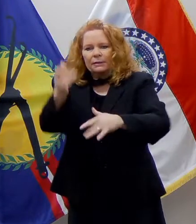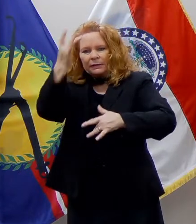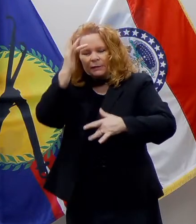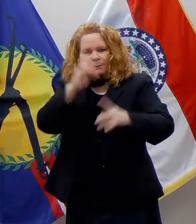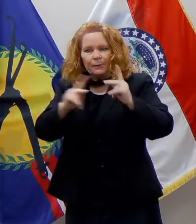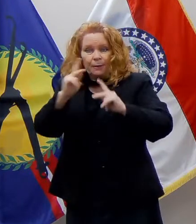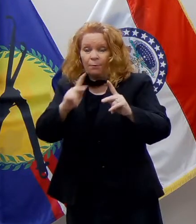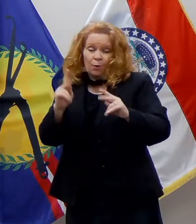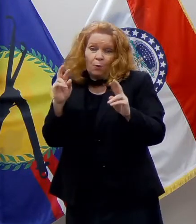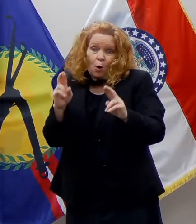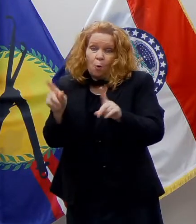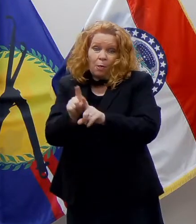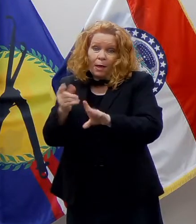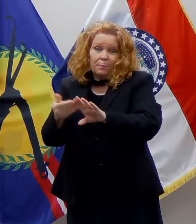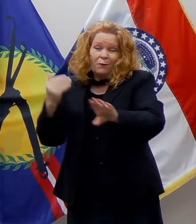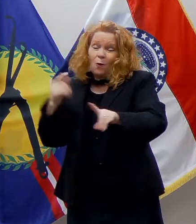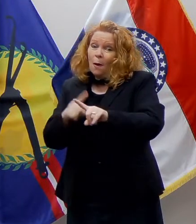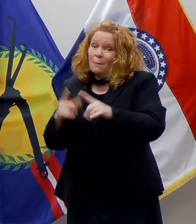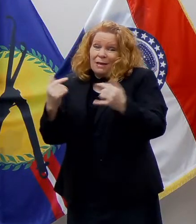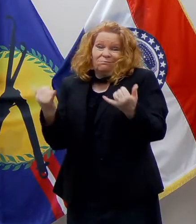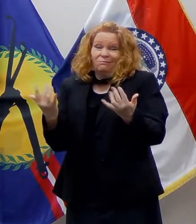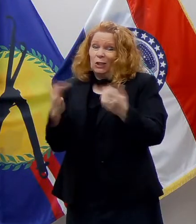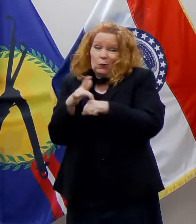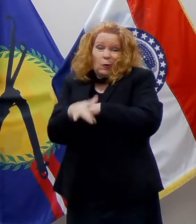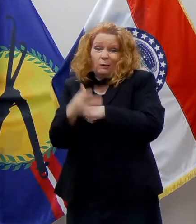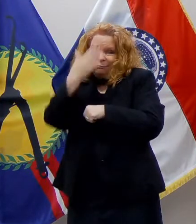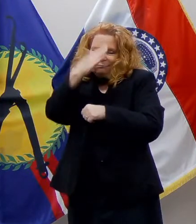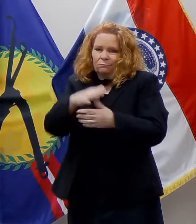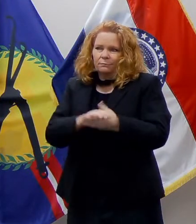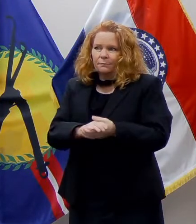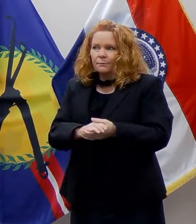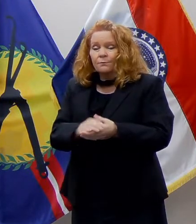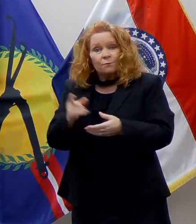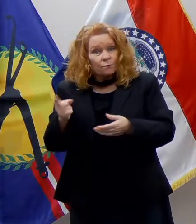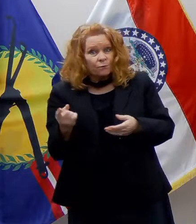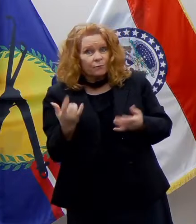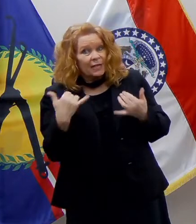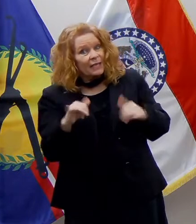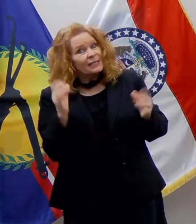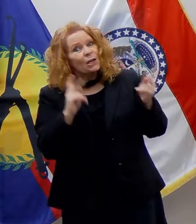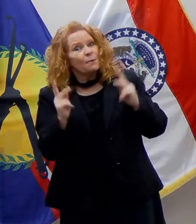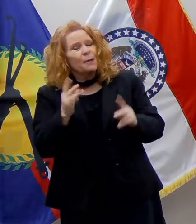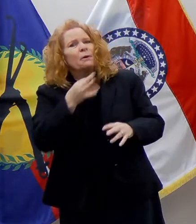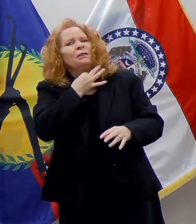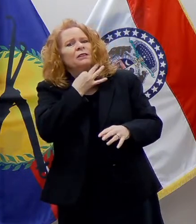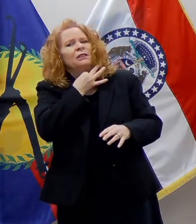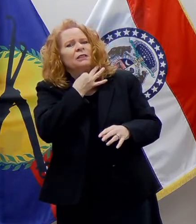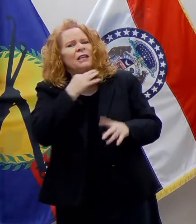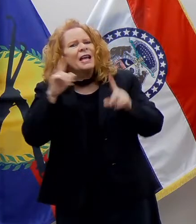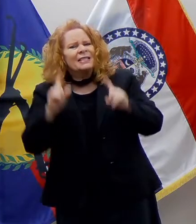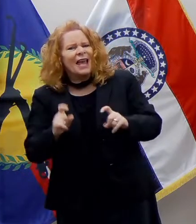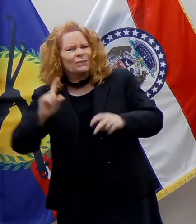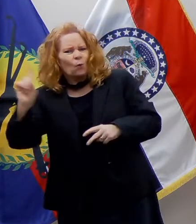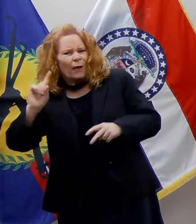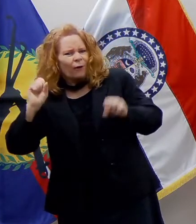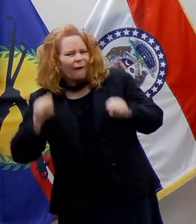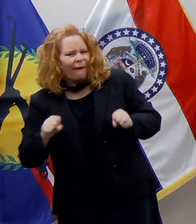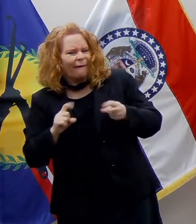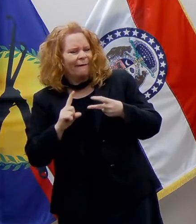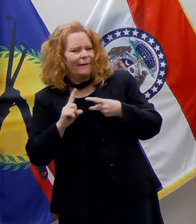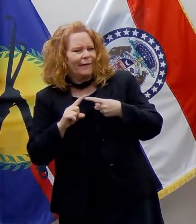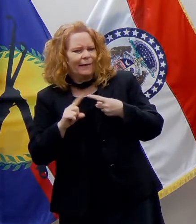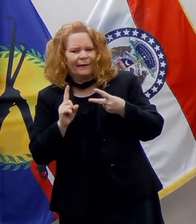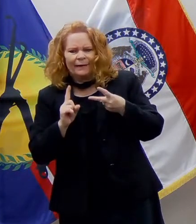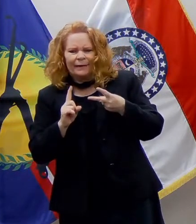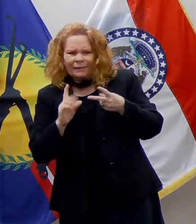past. But I think it's too early to tell. There still continues to be a lot of questions about where people can get tested. Mm-hmm. How